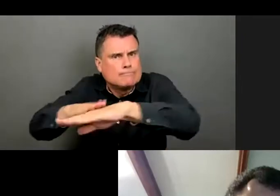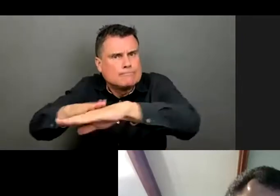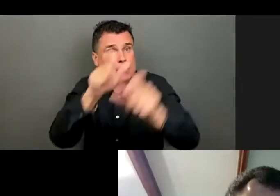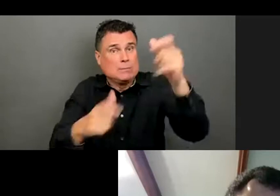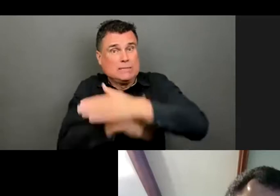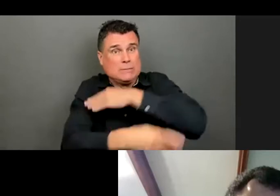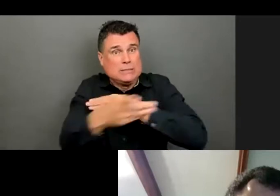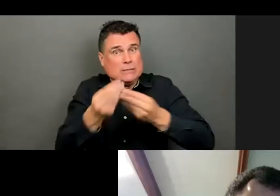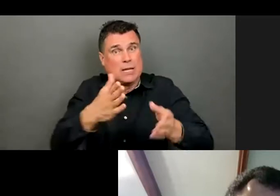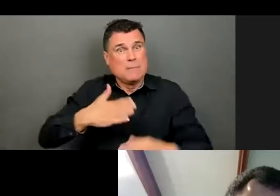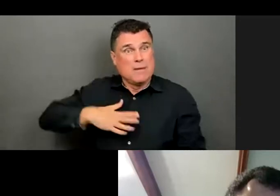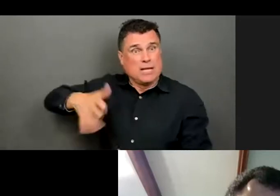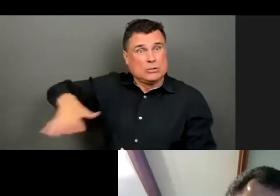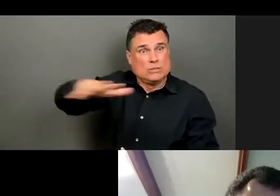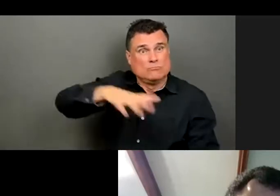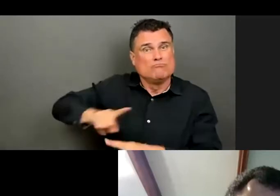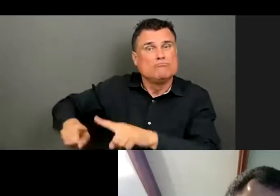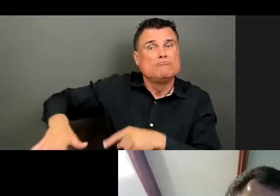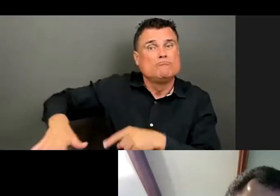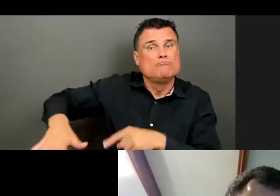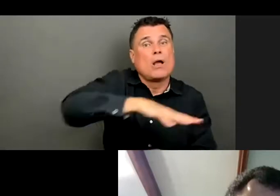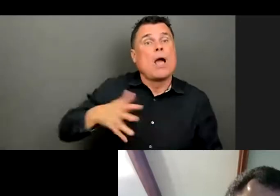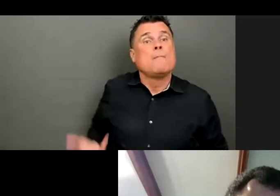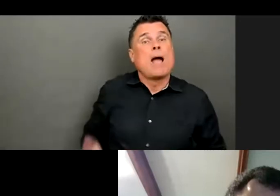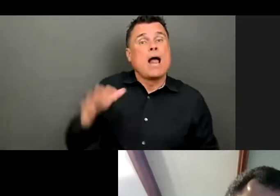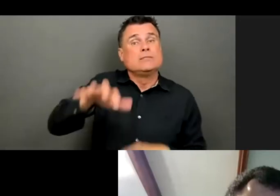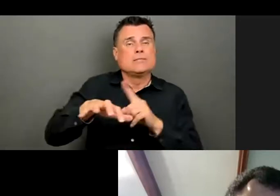model for a inclusive disaster management.